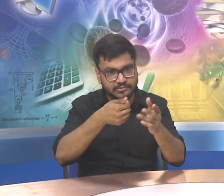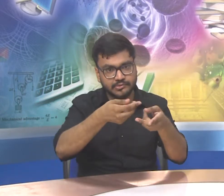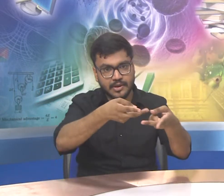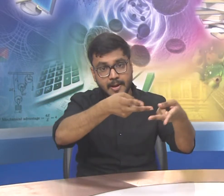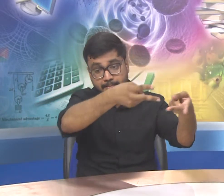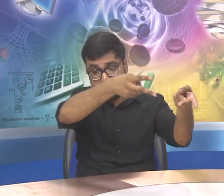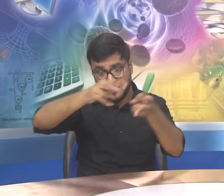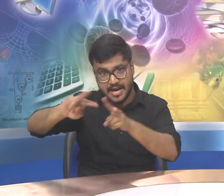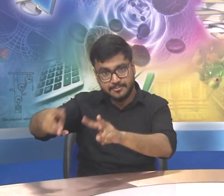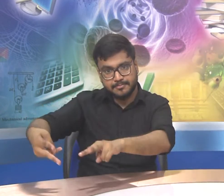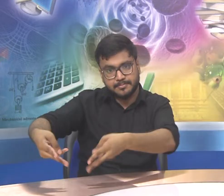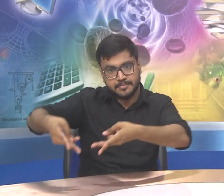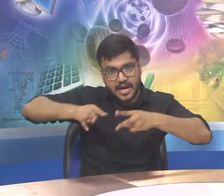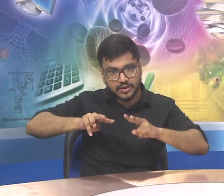secondary functions.